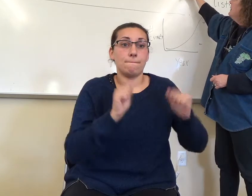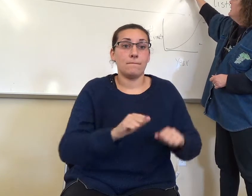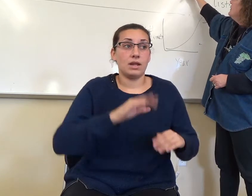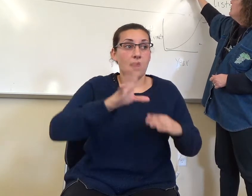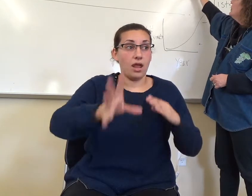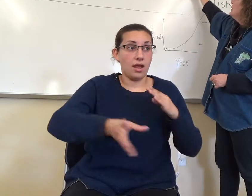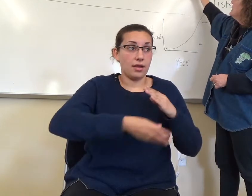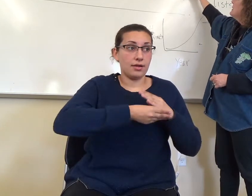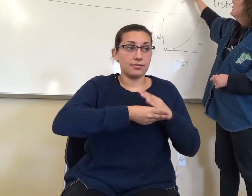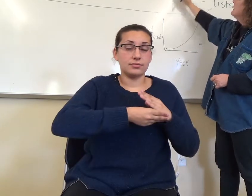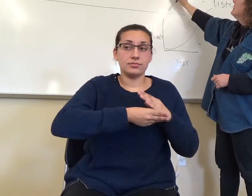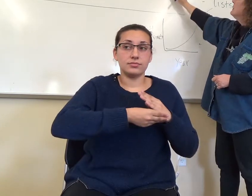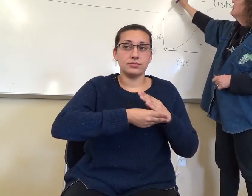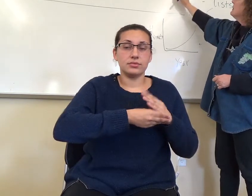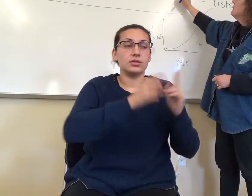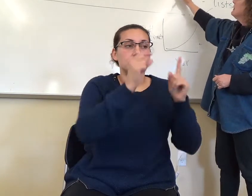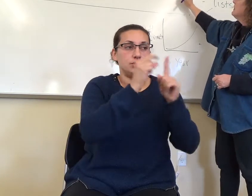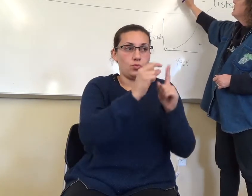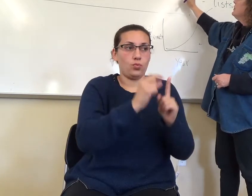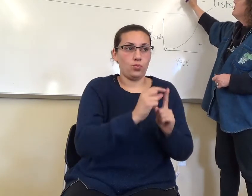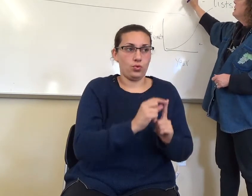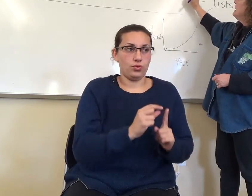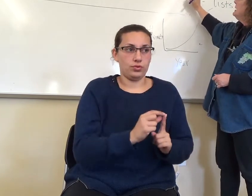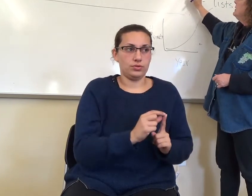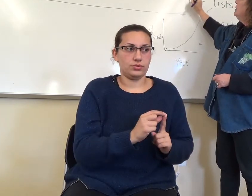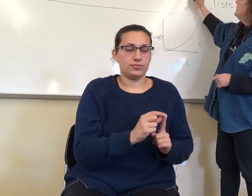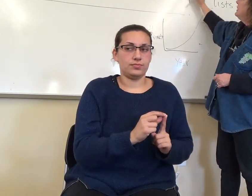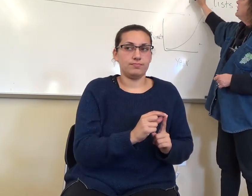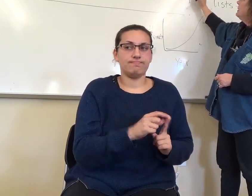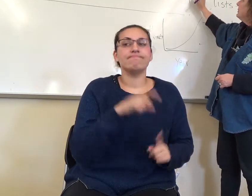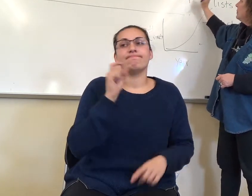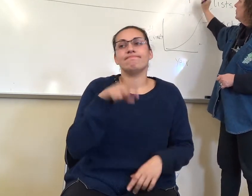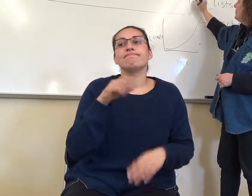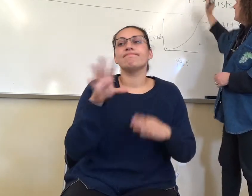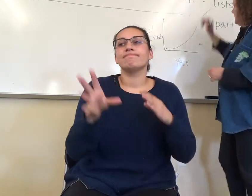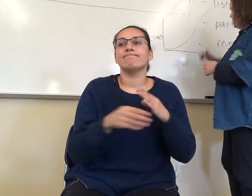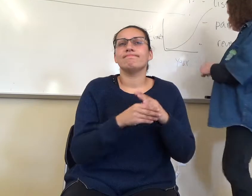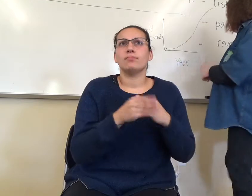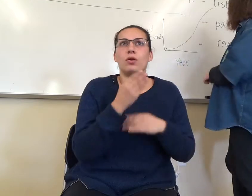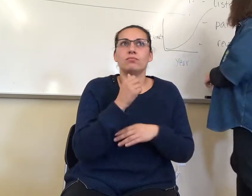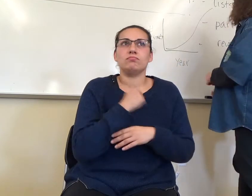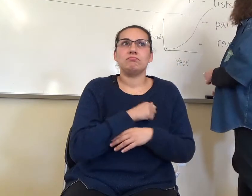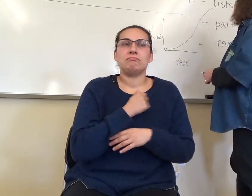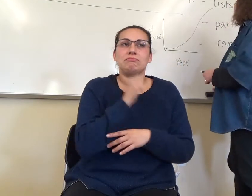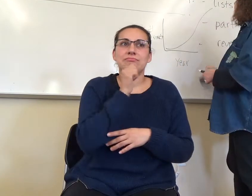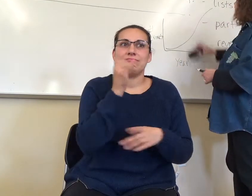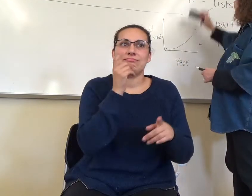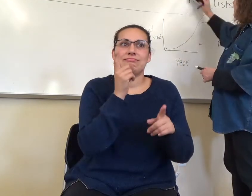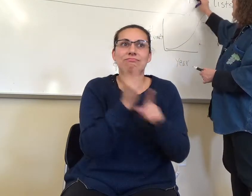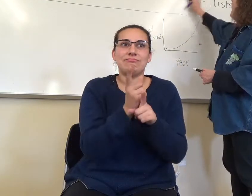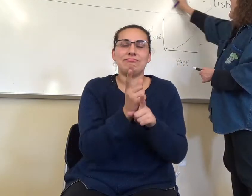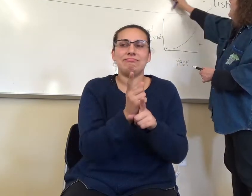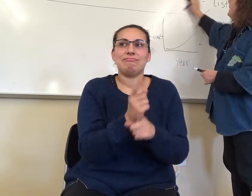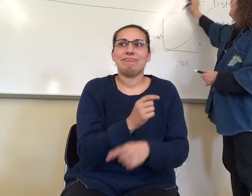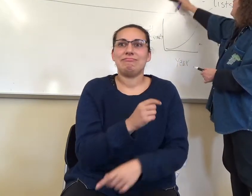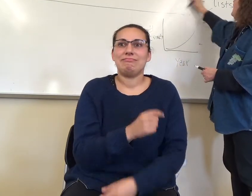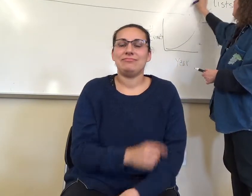these words, which is what we need to do here. Whoops, that's not right. I have a terrible